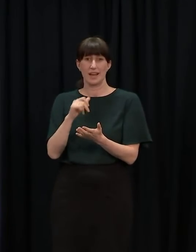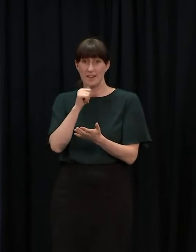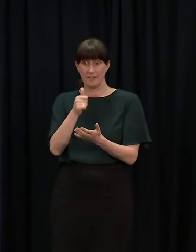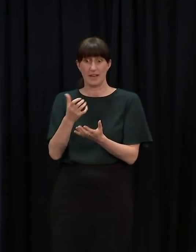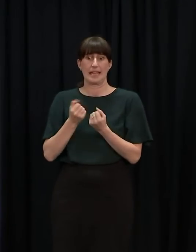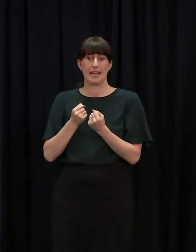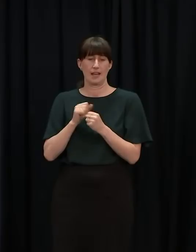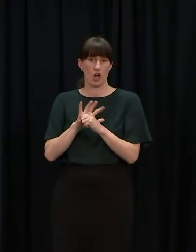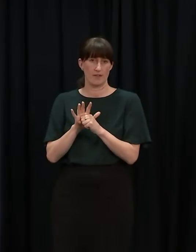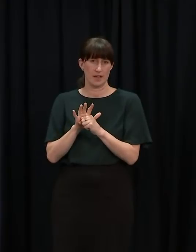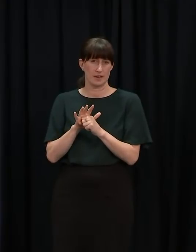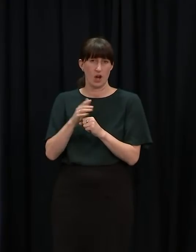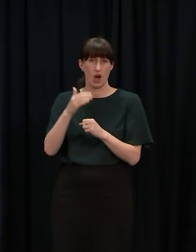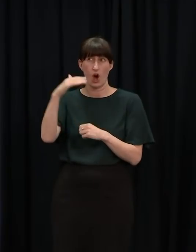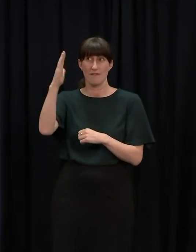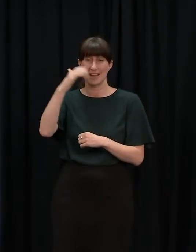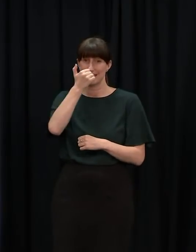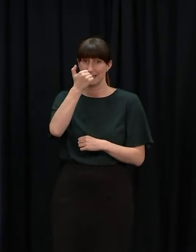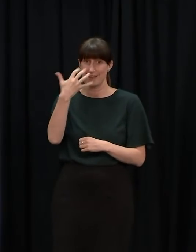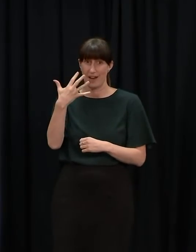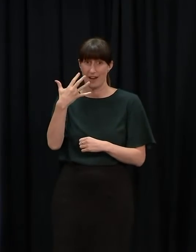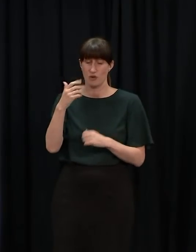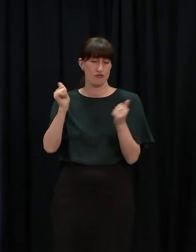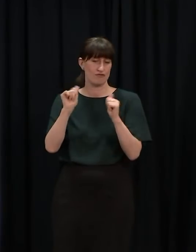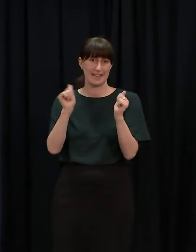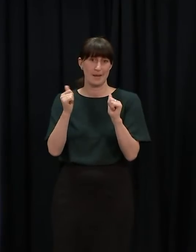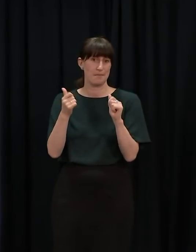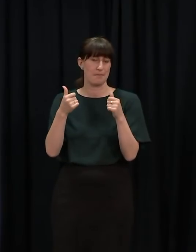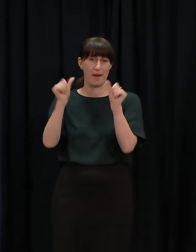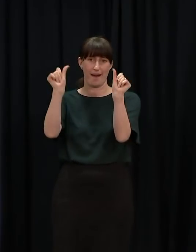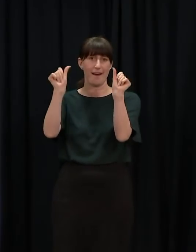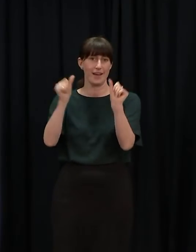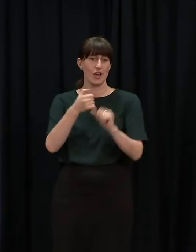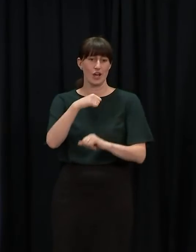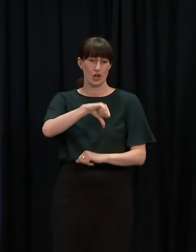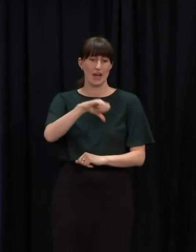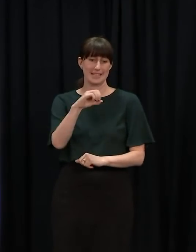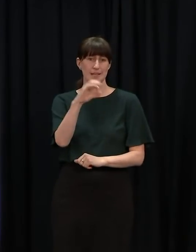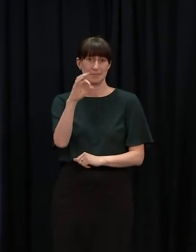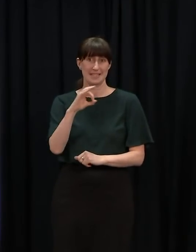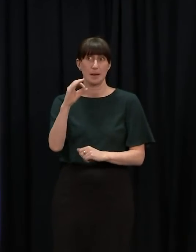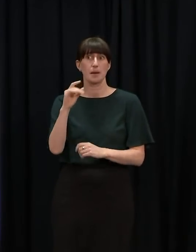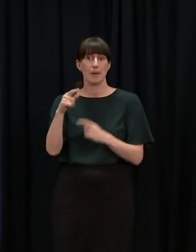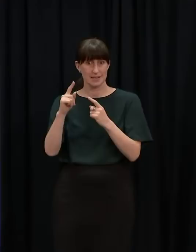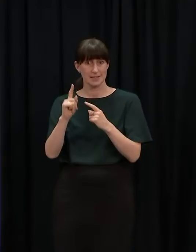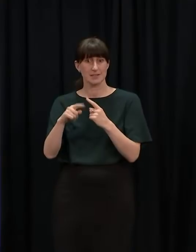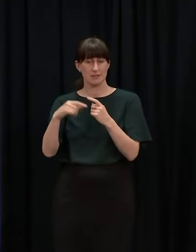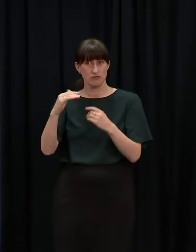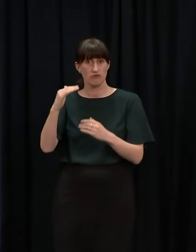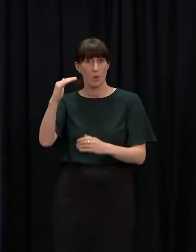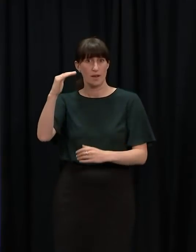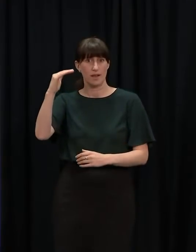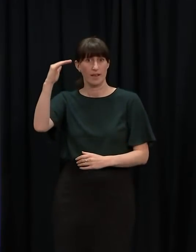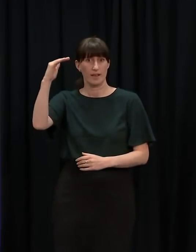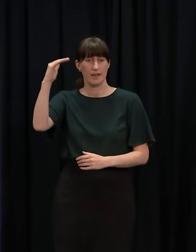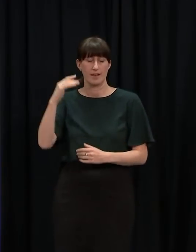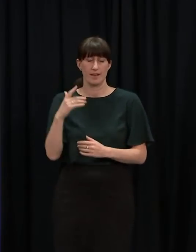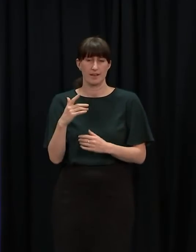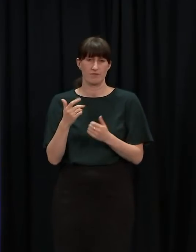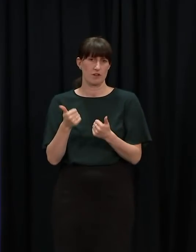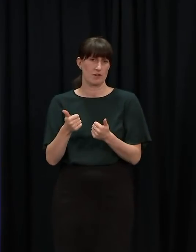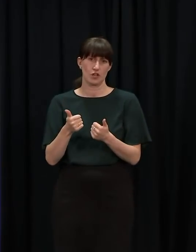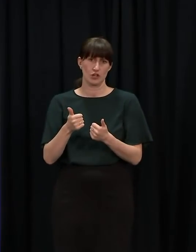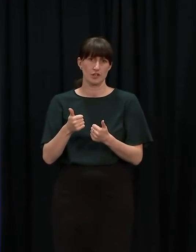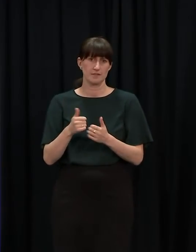over 65, to see that vaccination rate already over 90 and still going up is very encouraging. And it's even